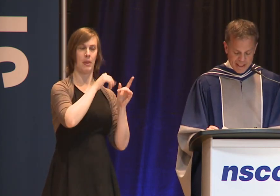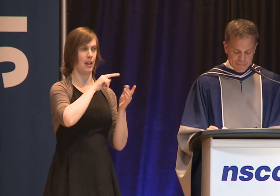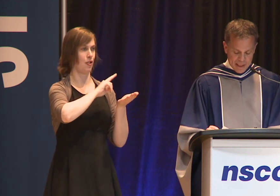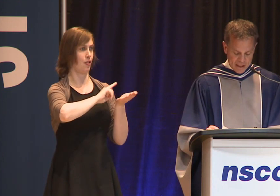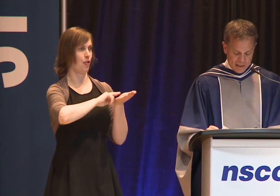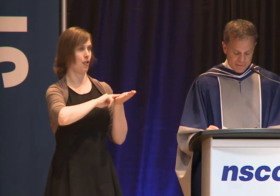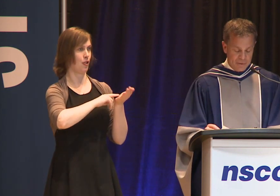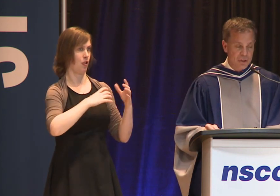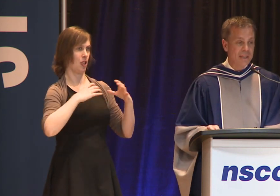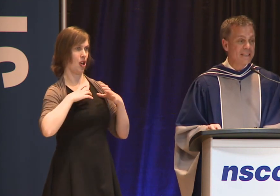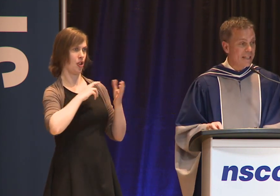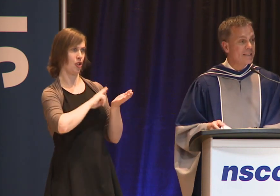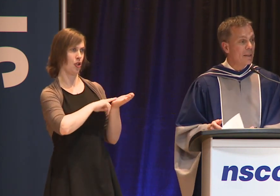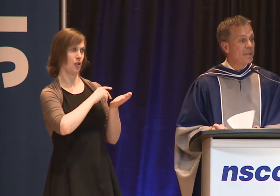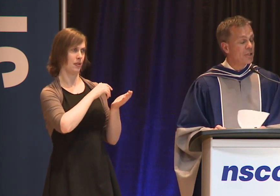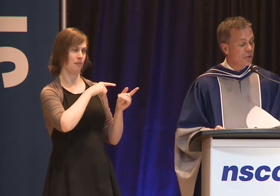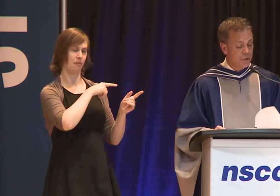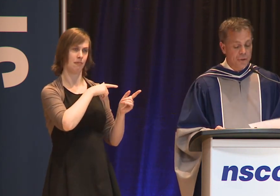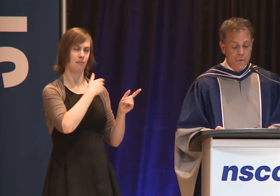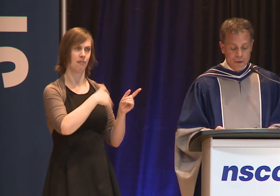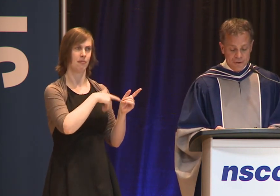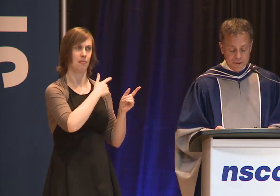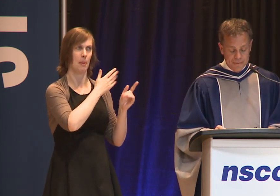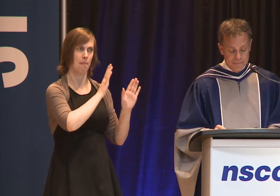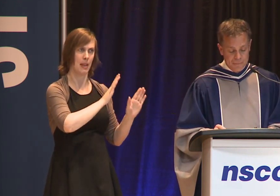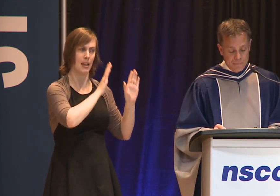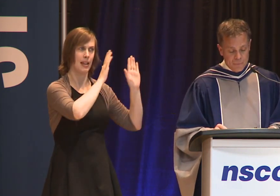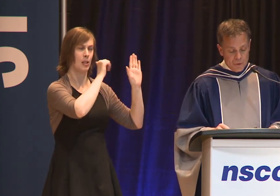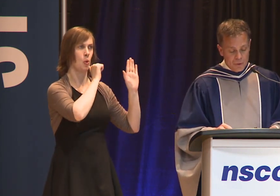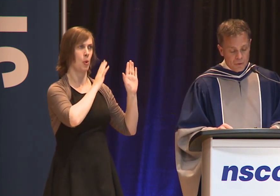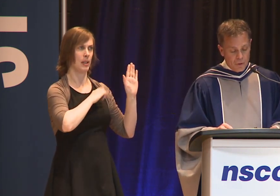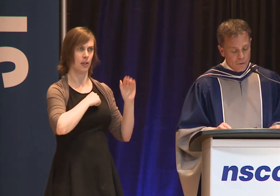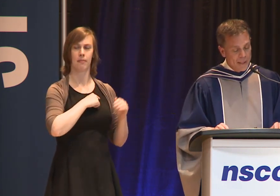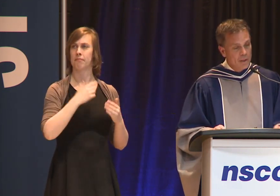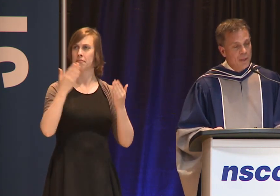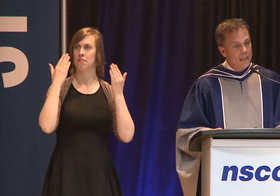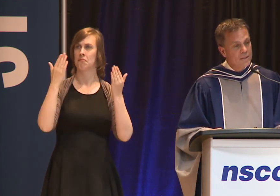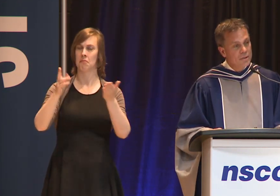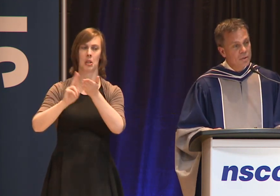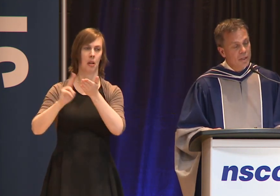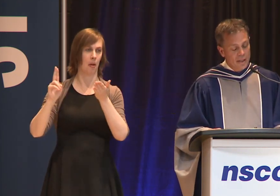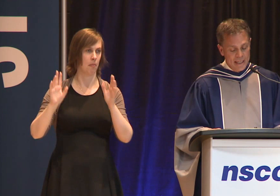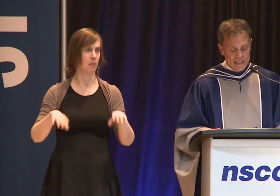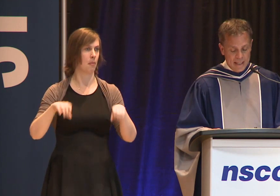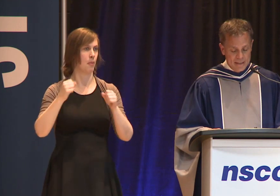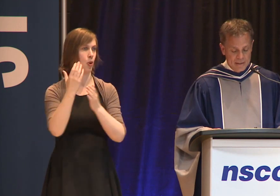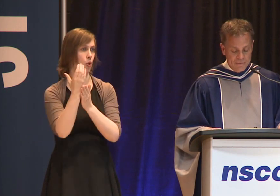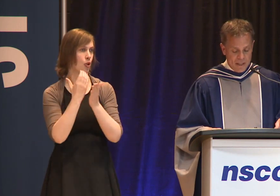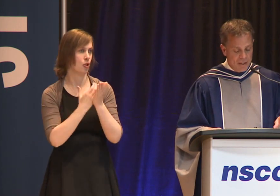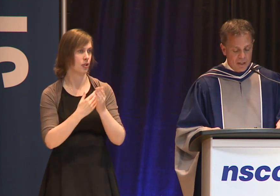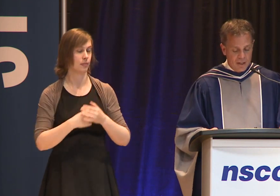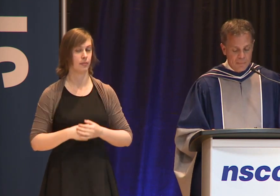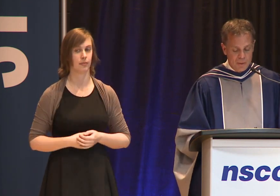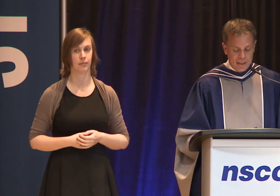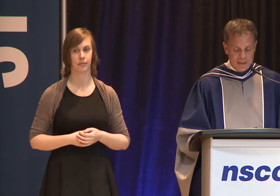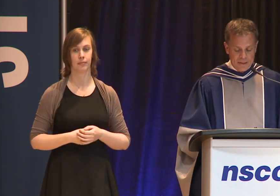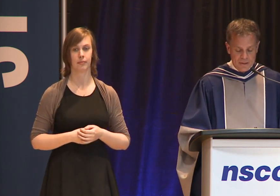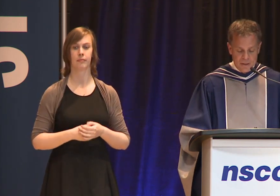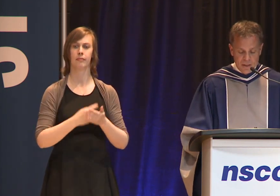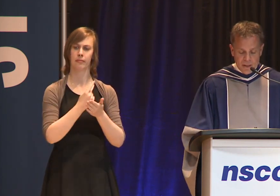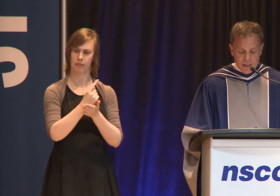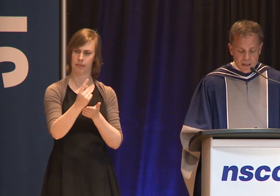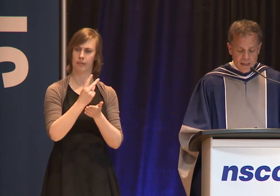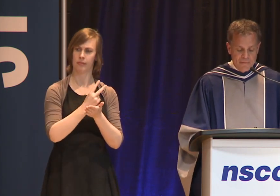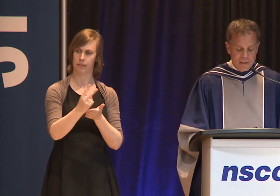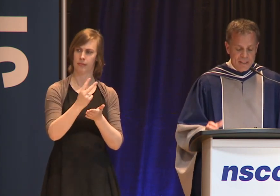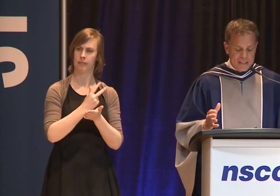who saved my life, so I signed up and I took the course. Over many weeks, I attended very